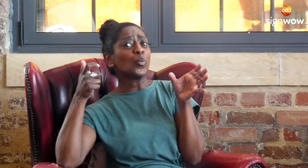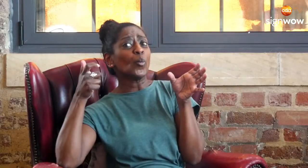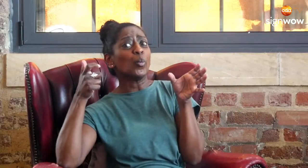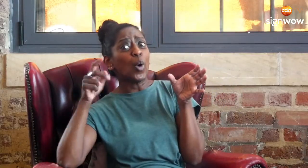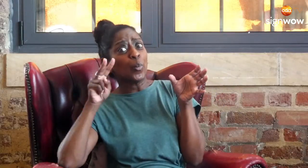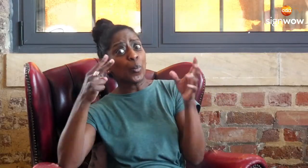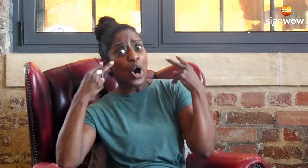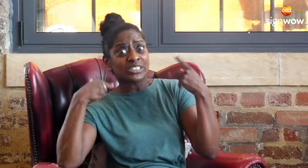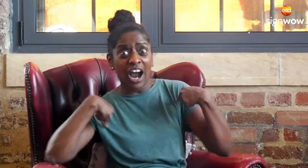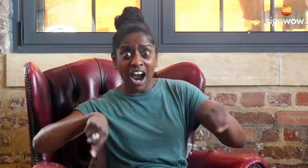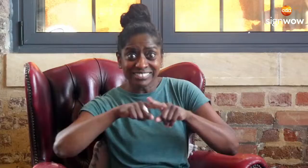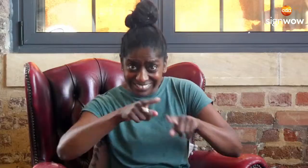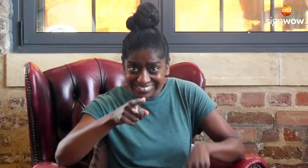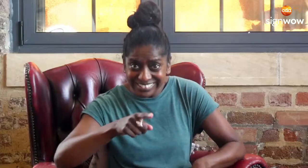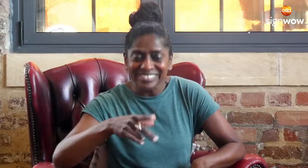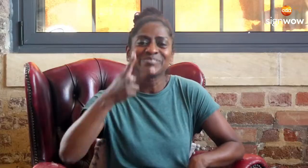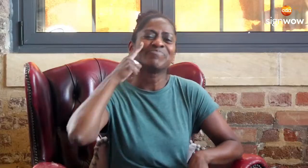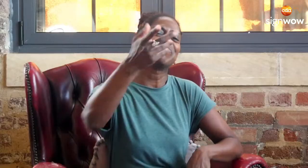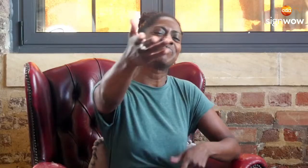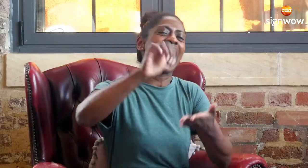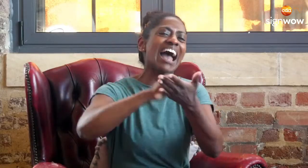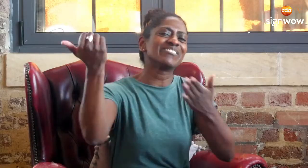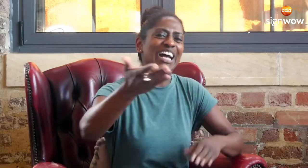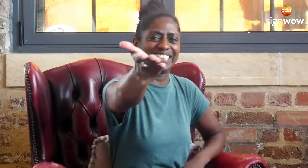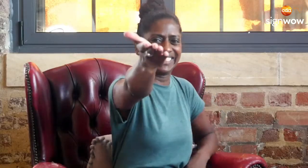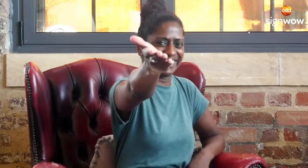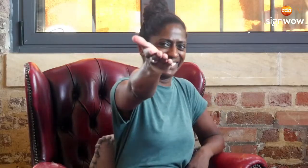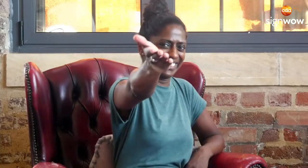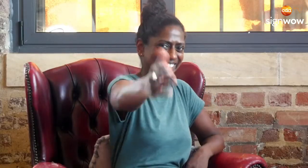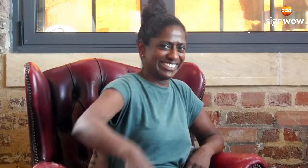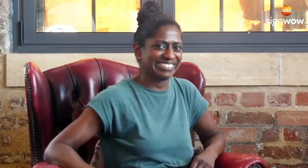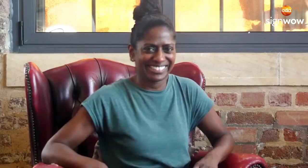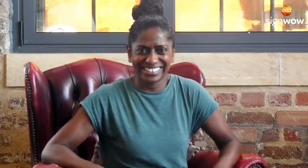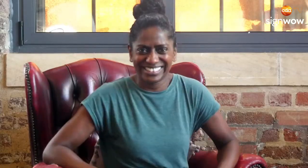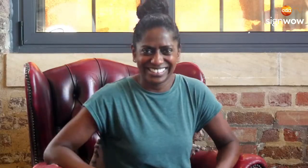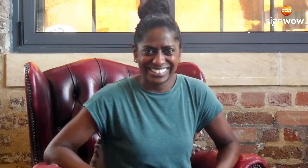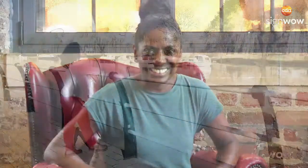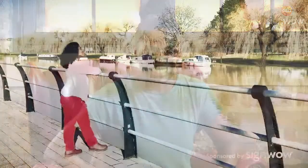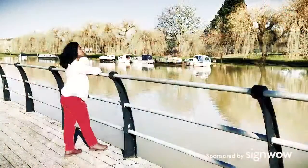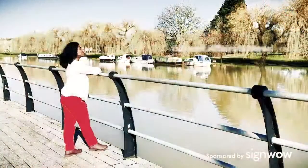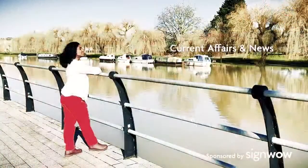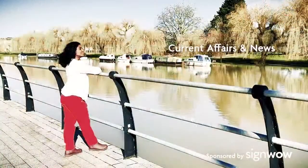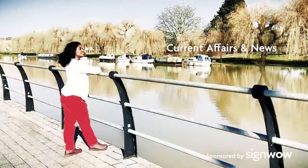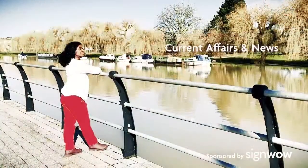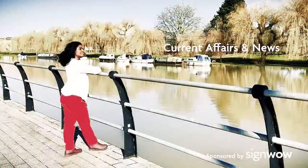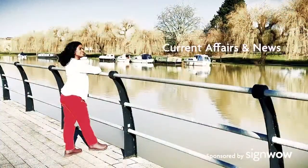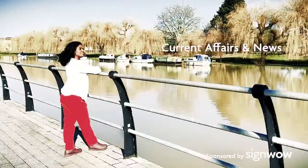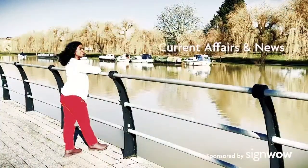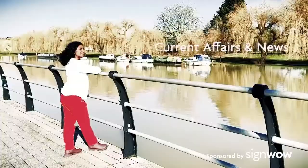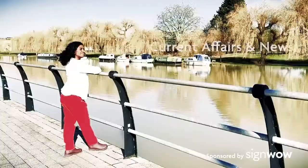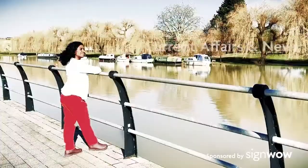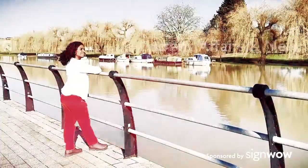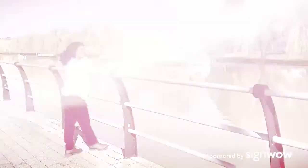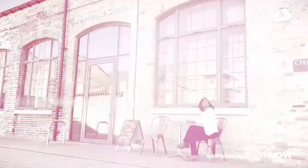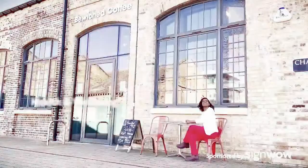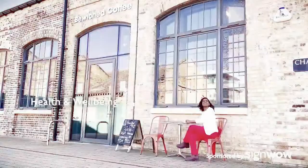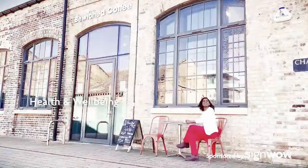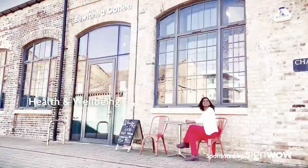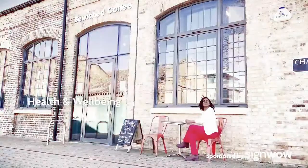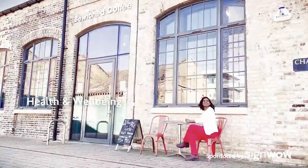fan or a nice drink, and then you can watch us. Perfect. I just wanna thrive here, grow into